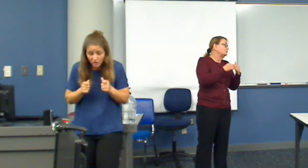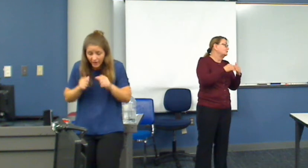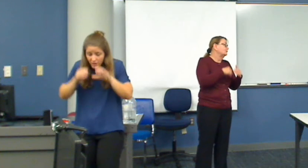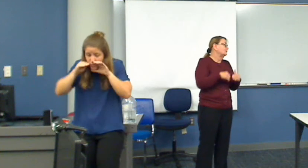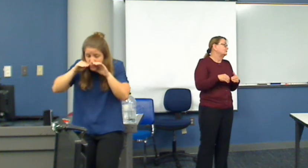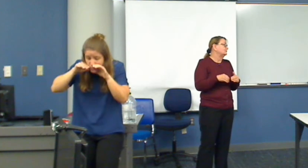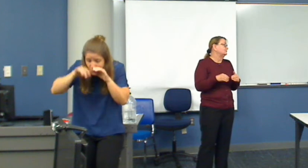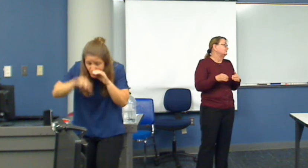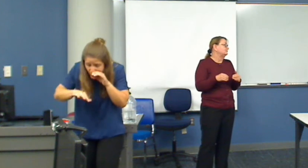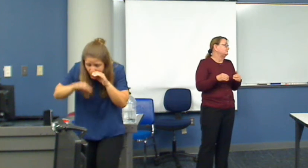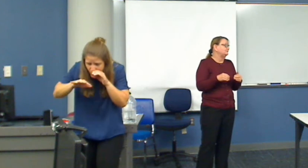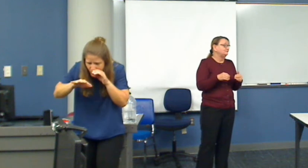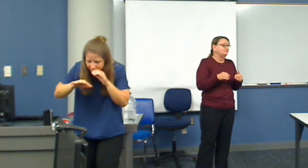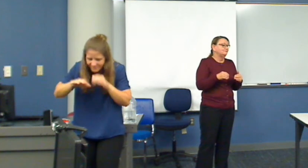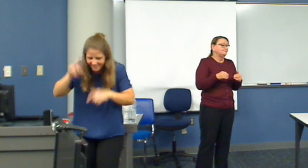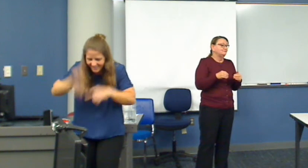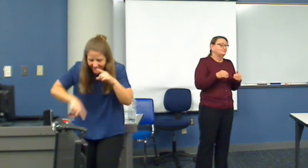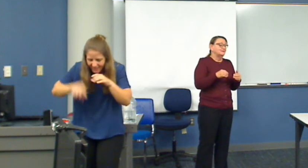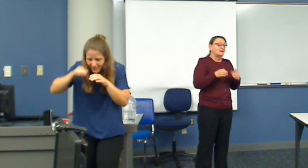not going to go in. So